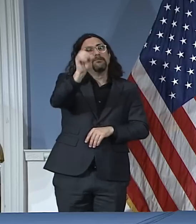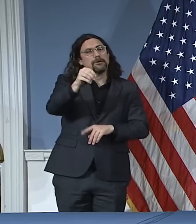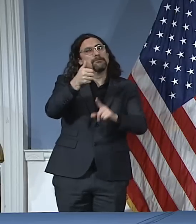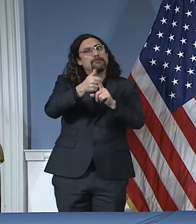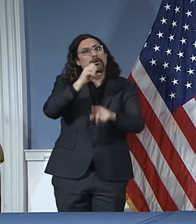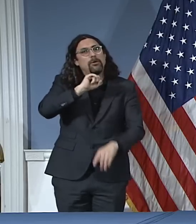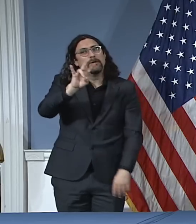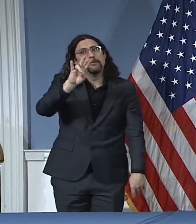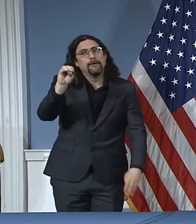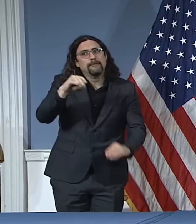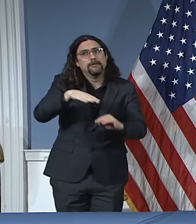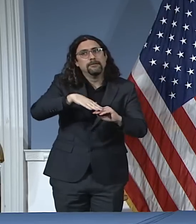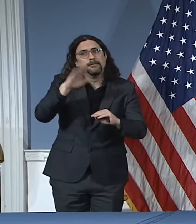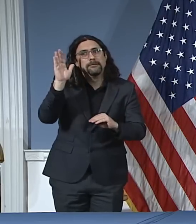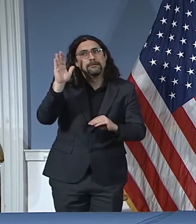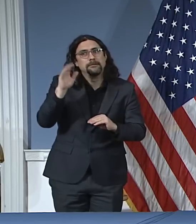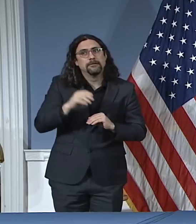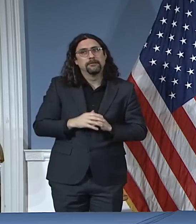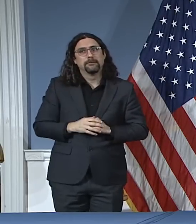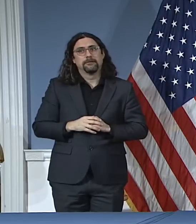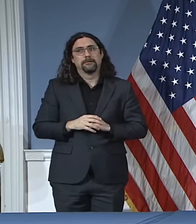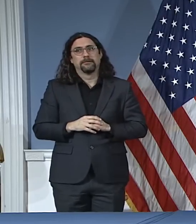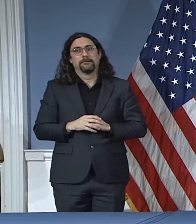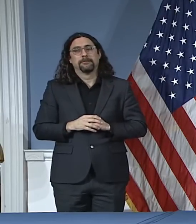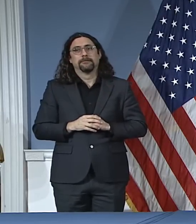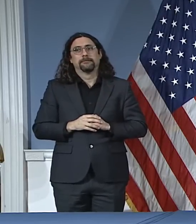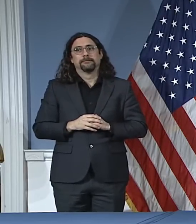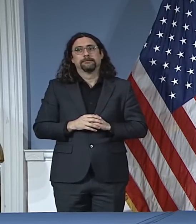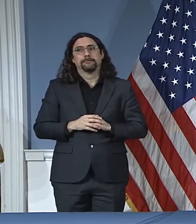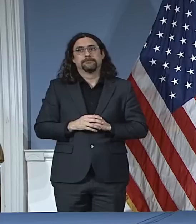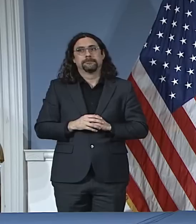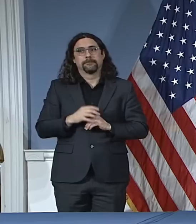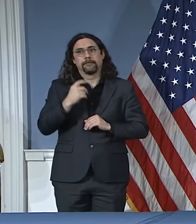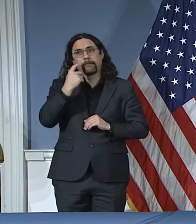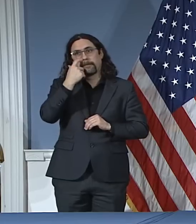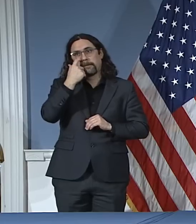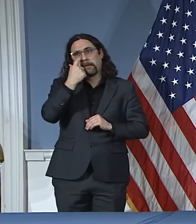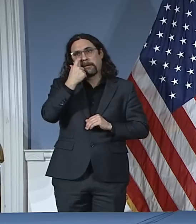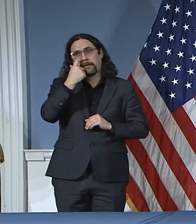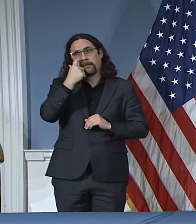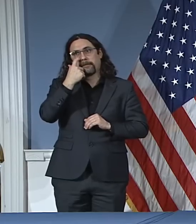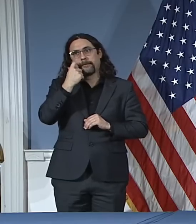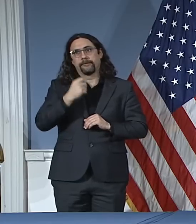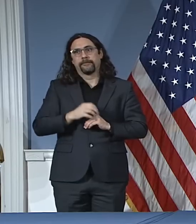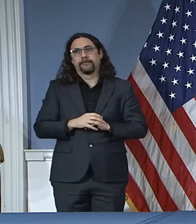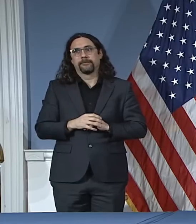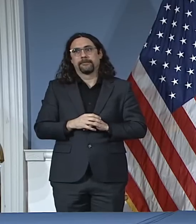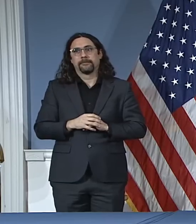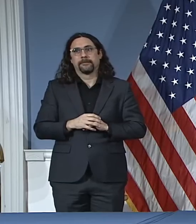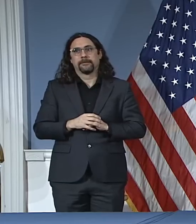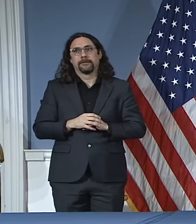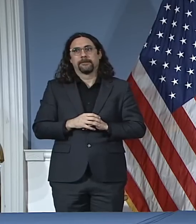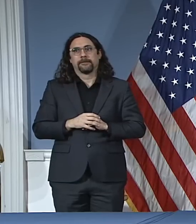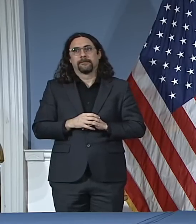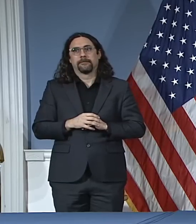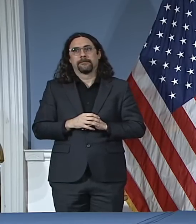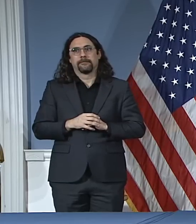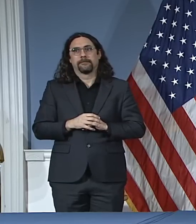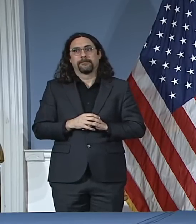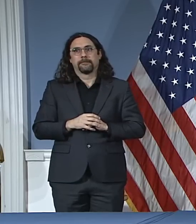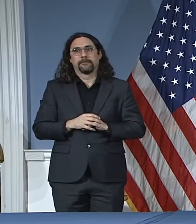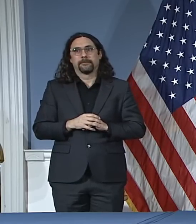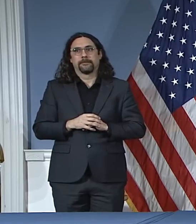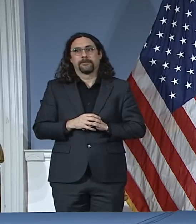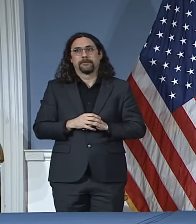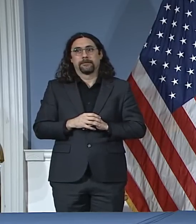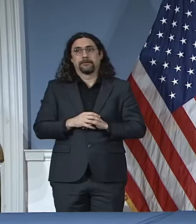represented among those hospitalized over 3 times more than their proportion of the population.